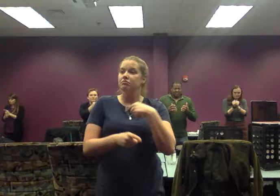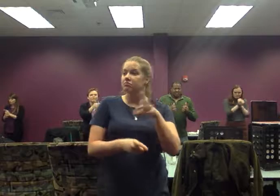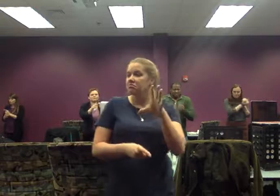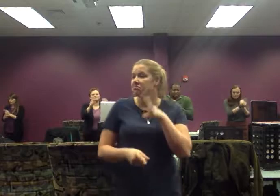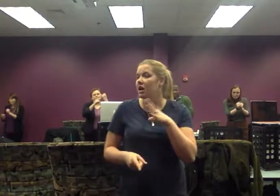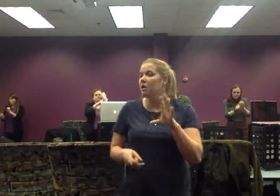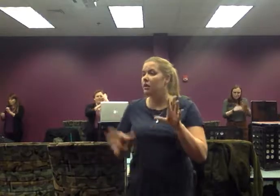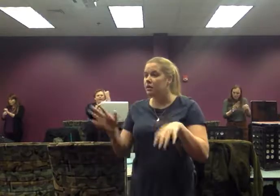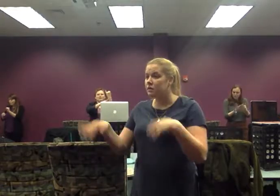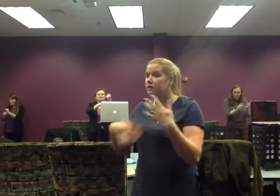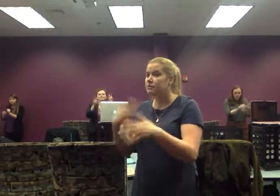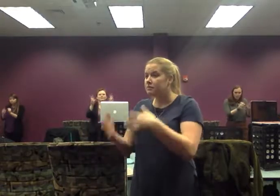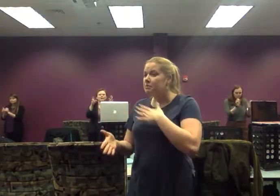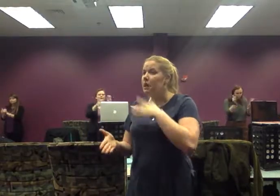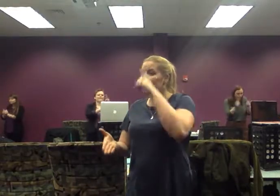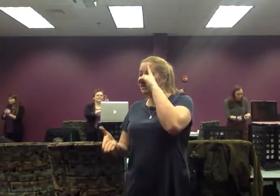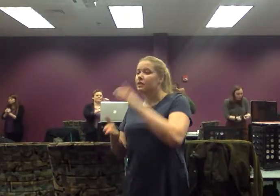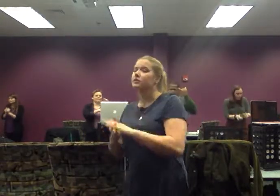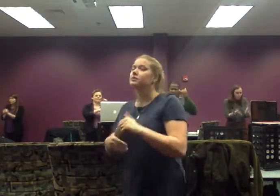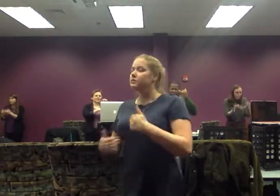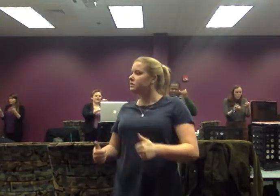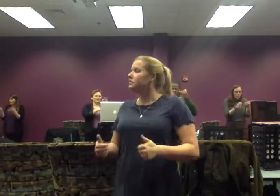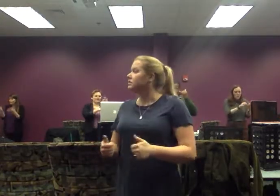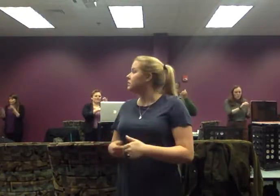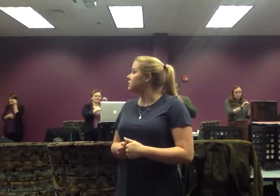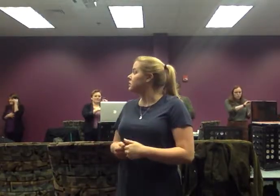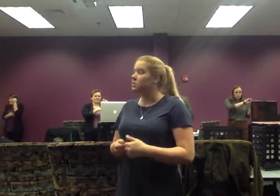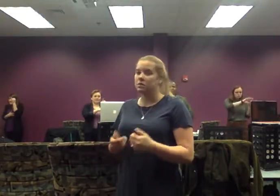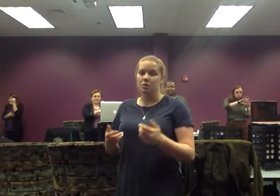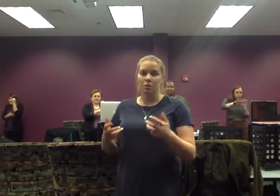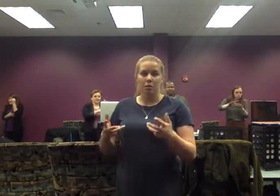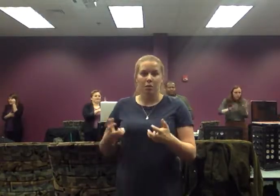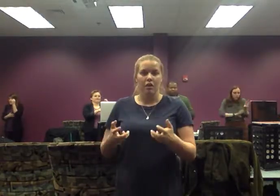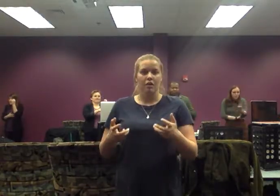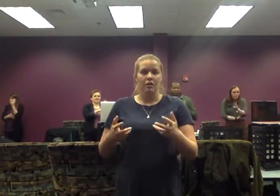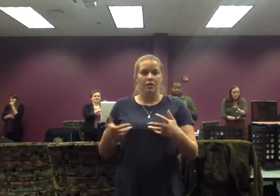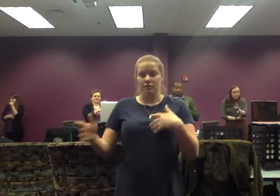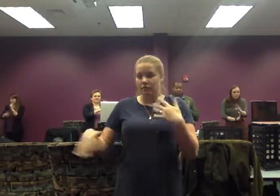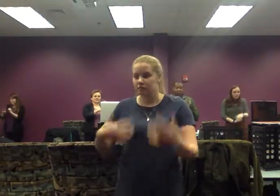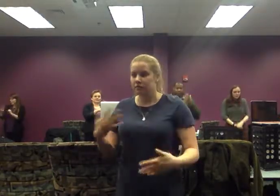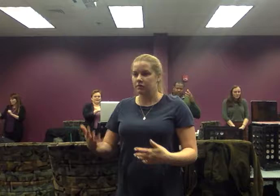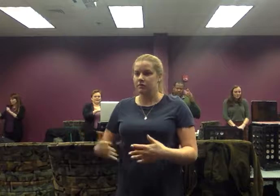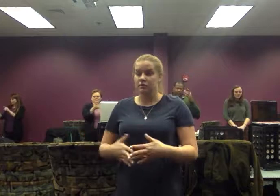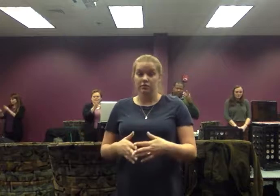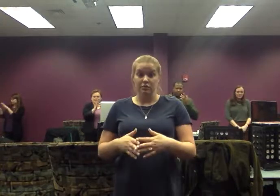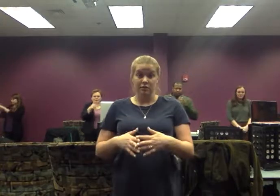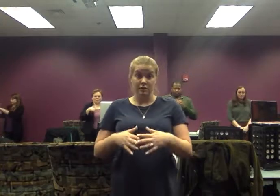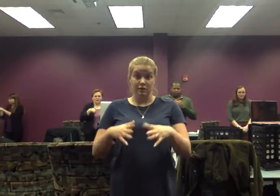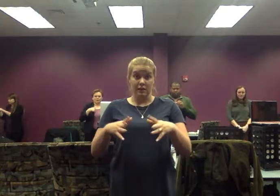in our idea of conquering the Wild West. Did we accord equality, consideration,